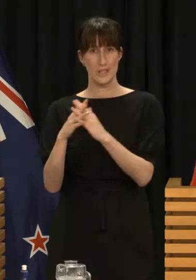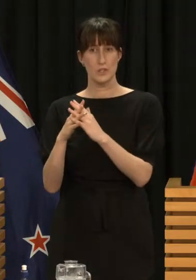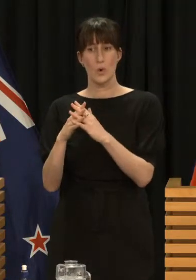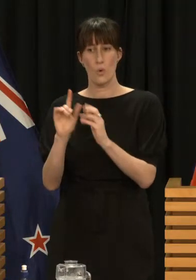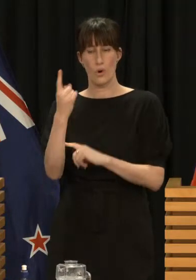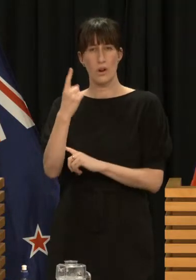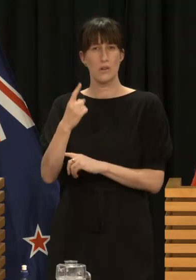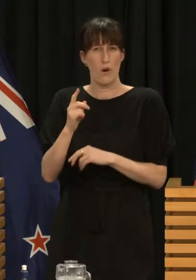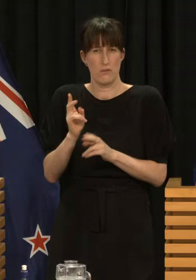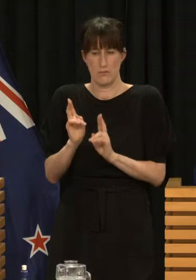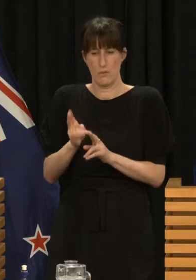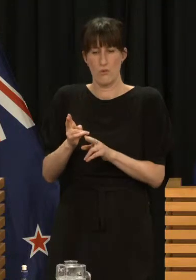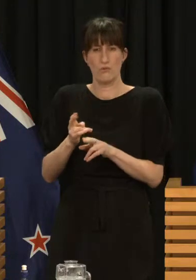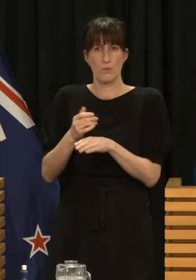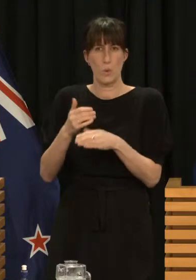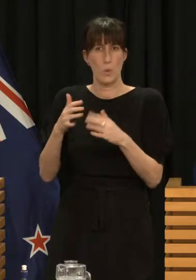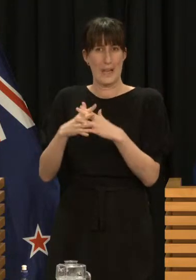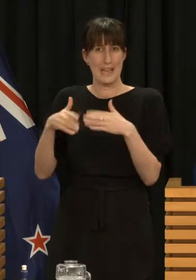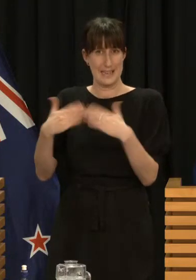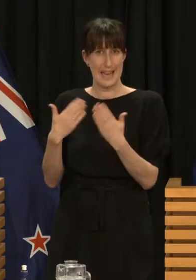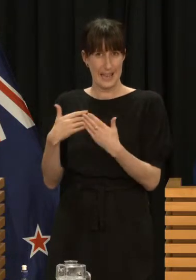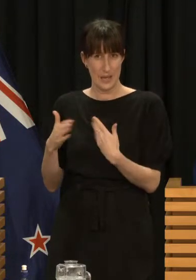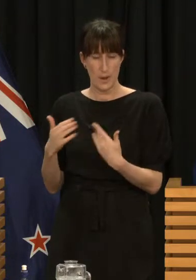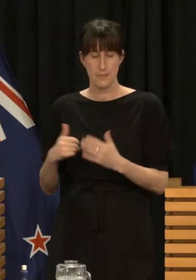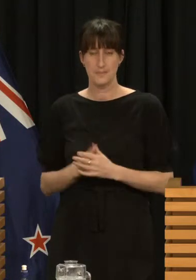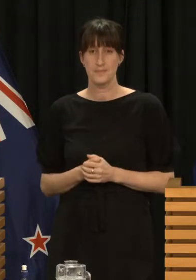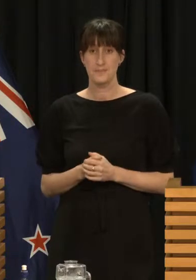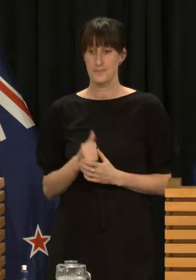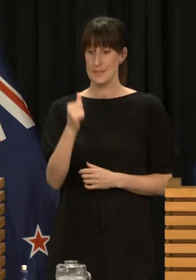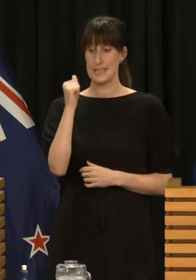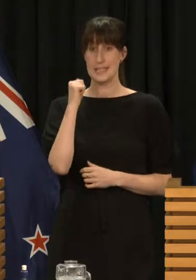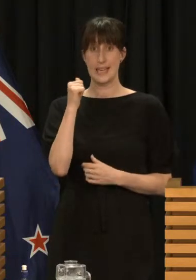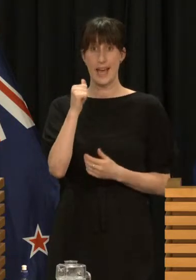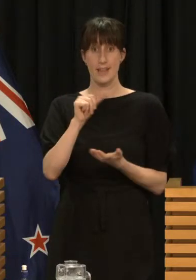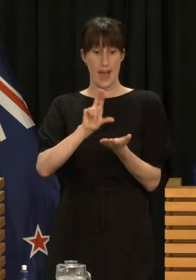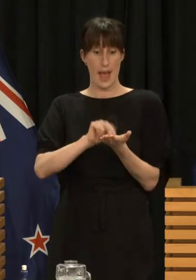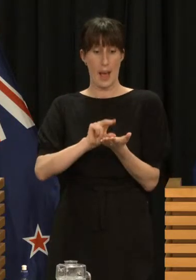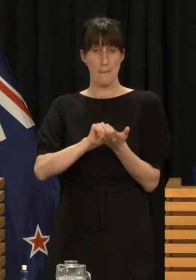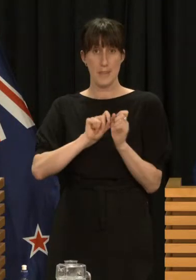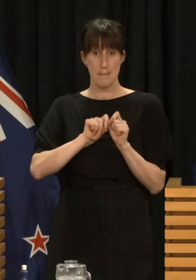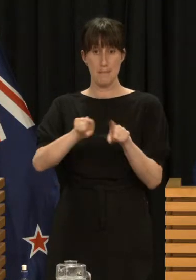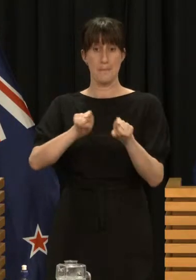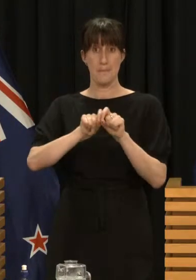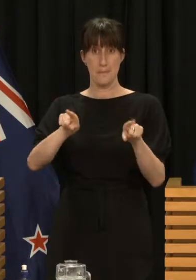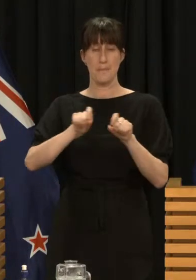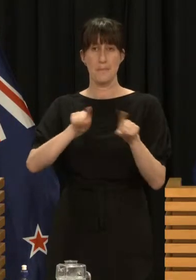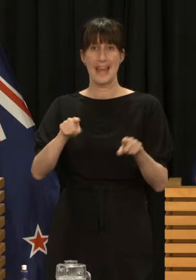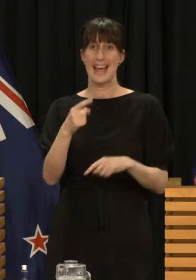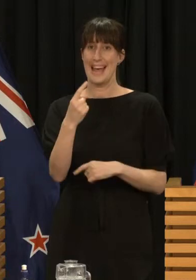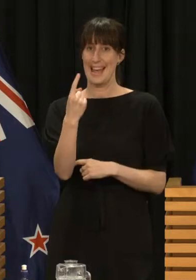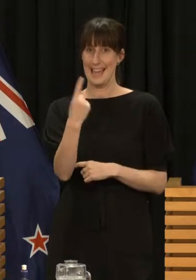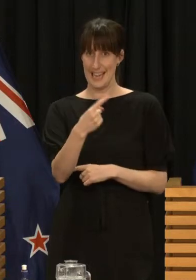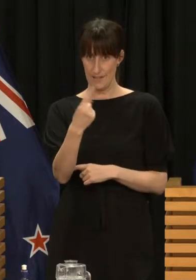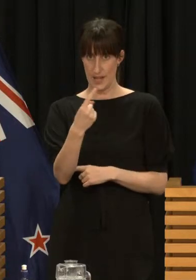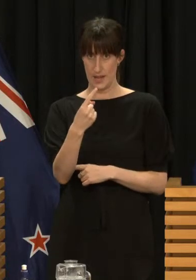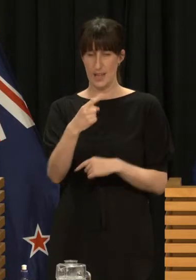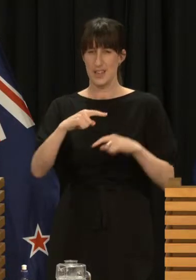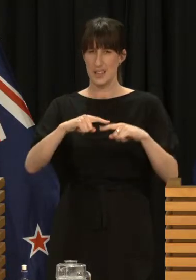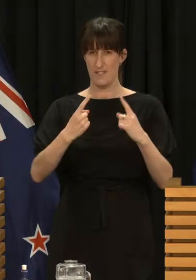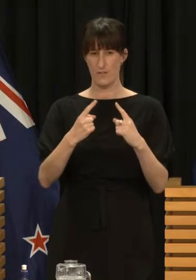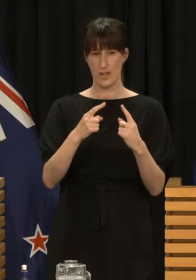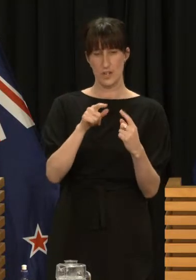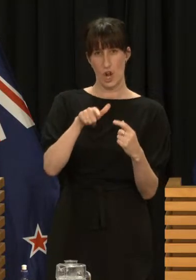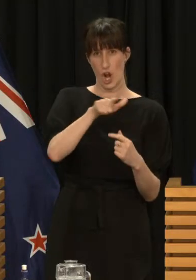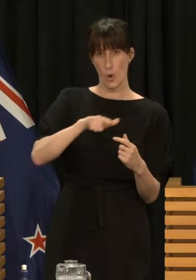weekdays. And for push notifications, yesterday the Ministry sent out 11 push notifications relating to